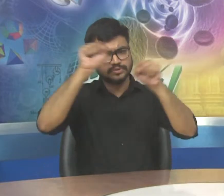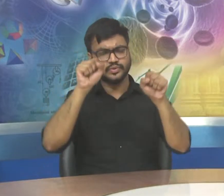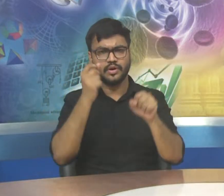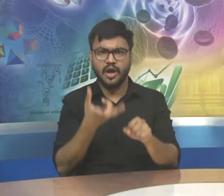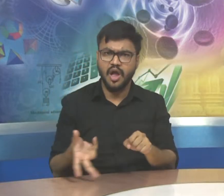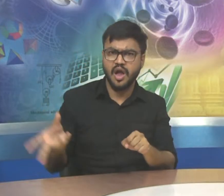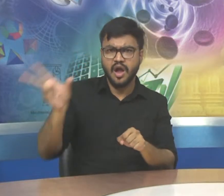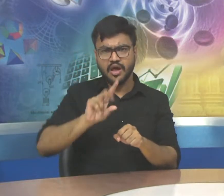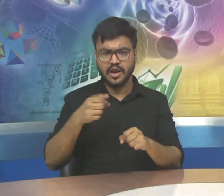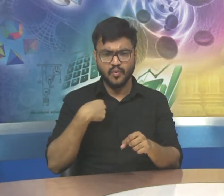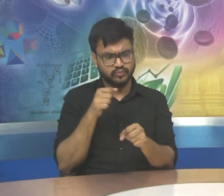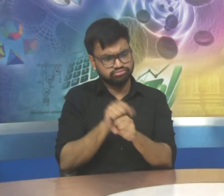work again.